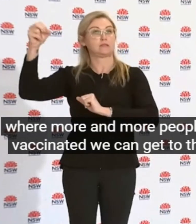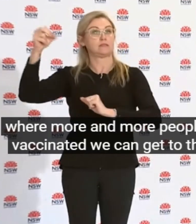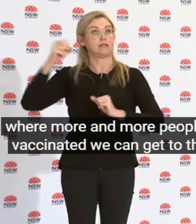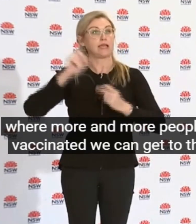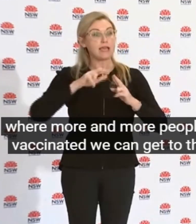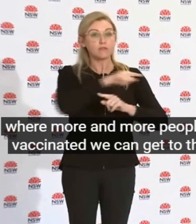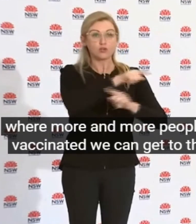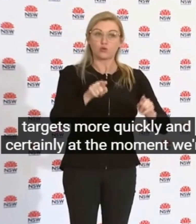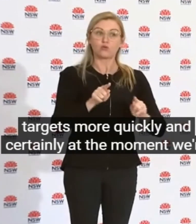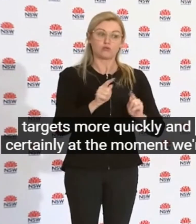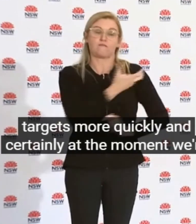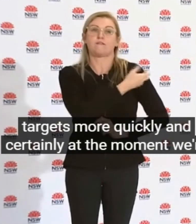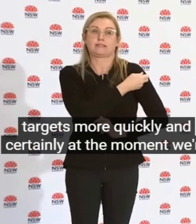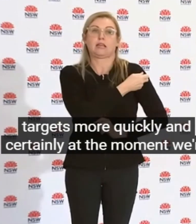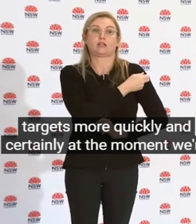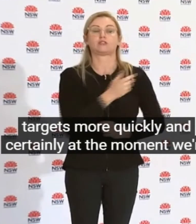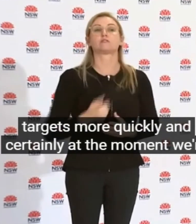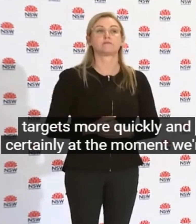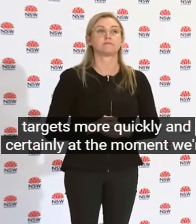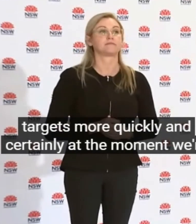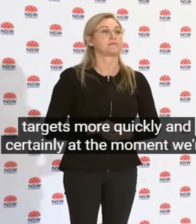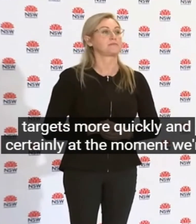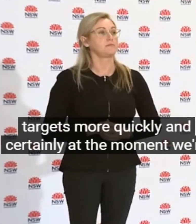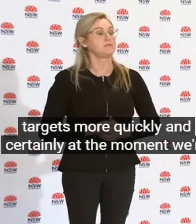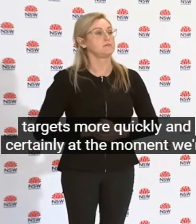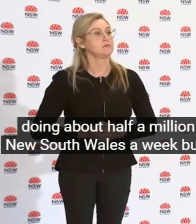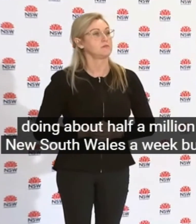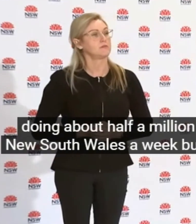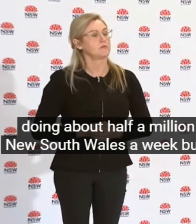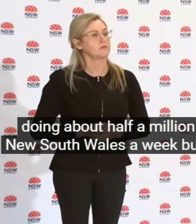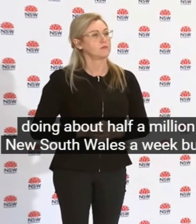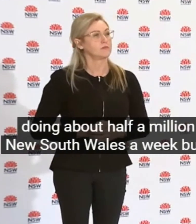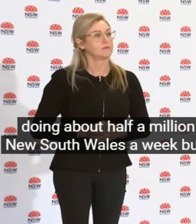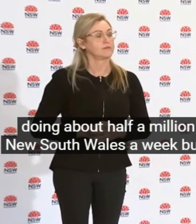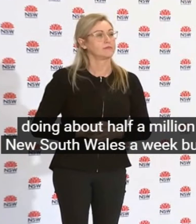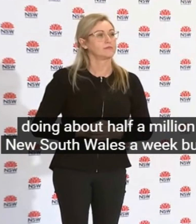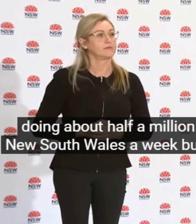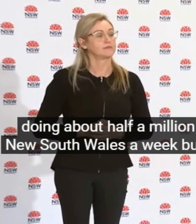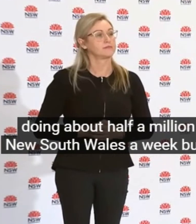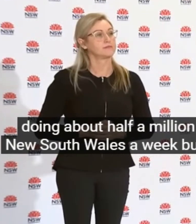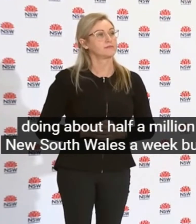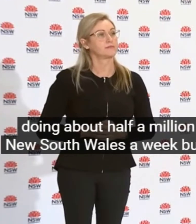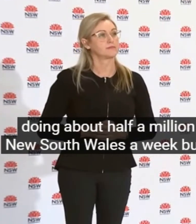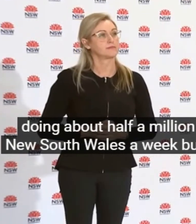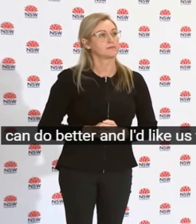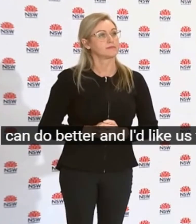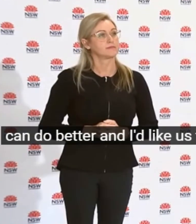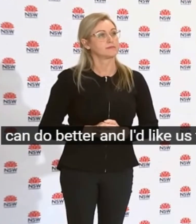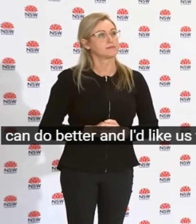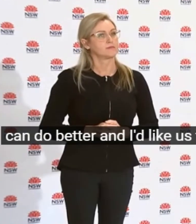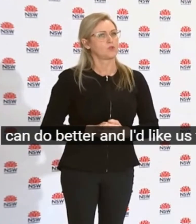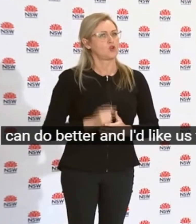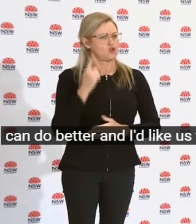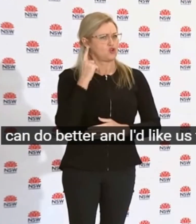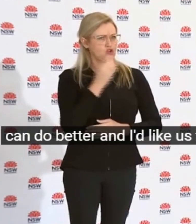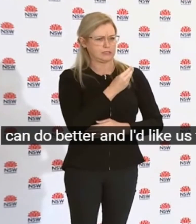week, but we can do better, and I'd like us to. Yeah, we hear a lot about people who are not getting tested as soon as they have symptoms, people